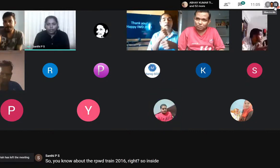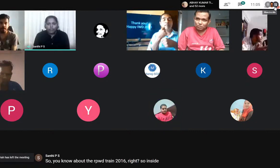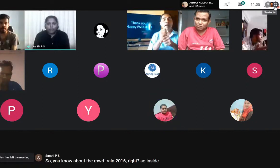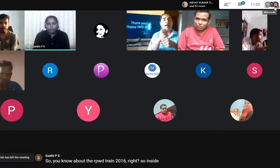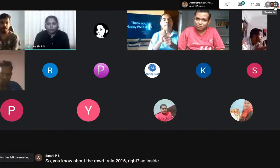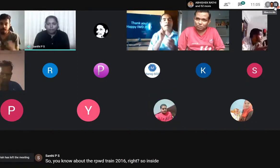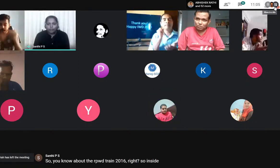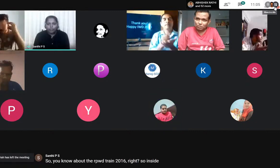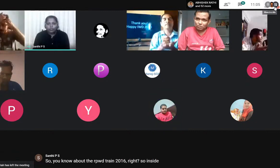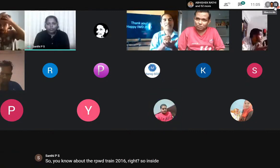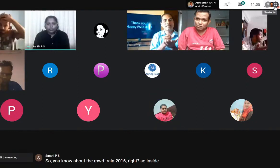RPWD,